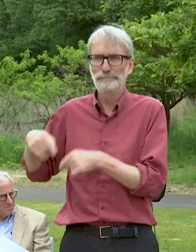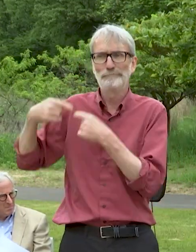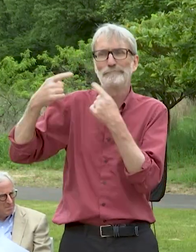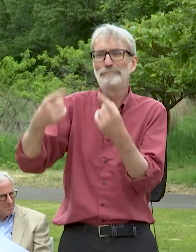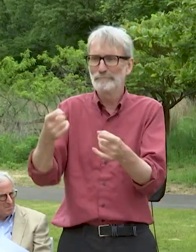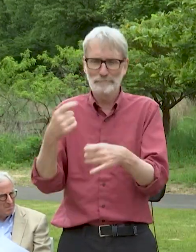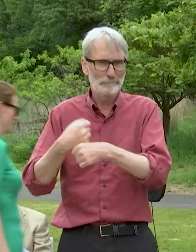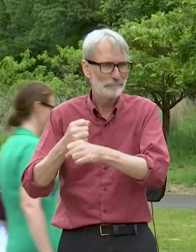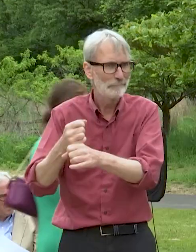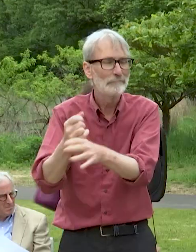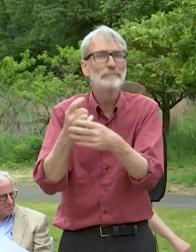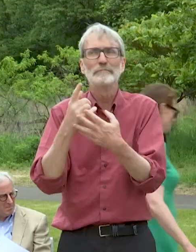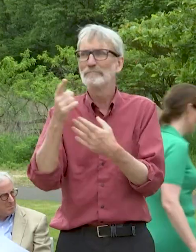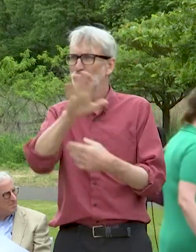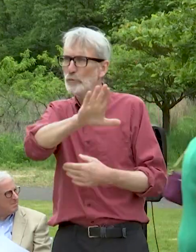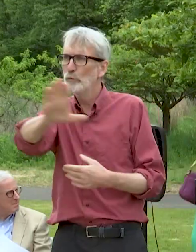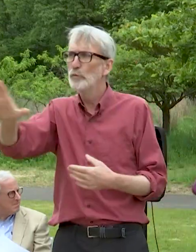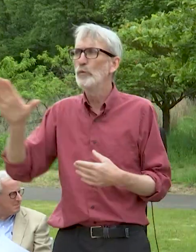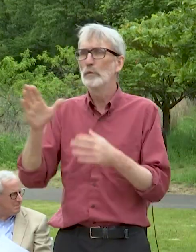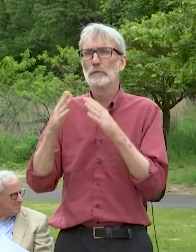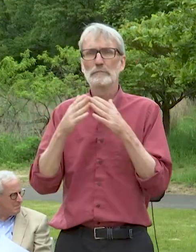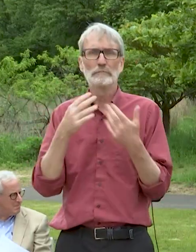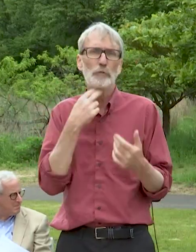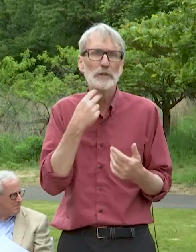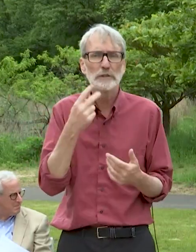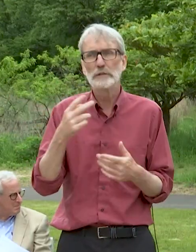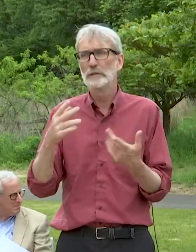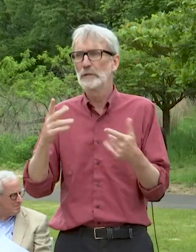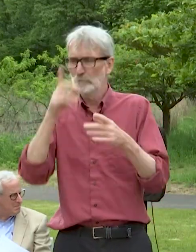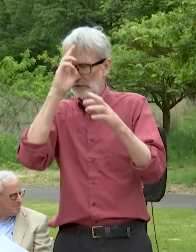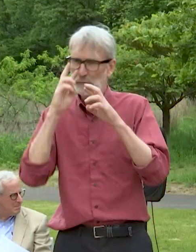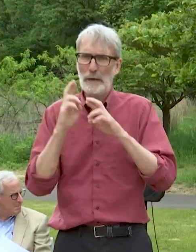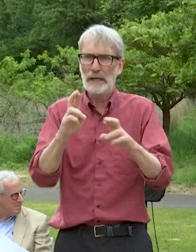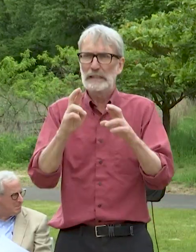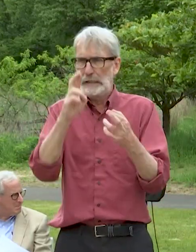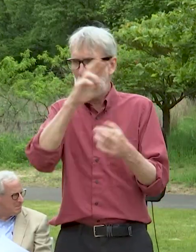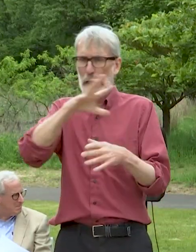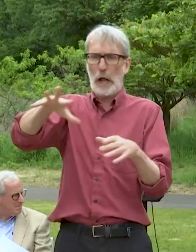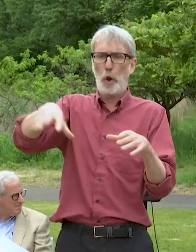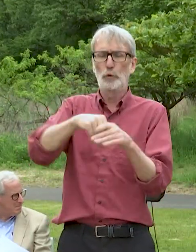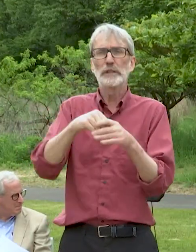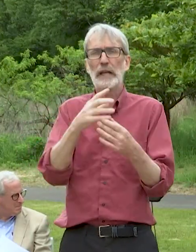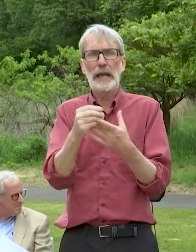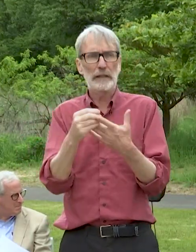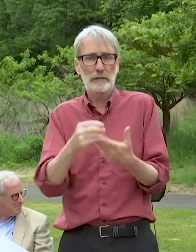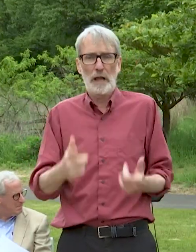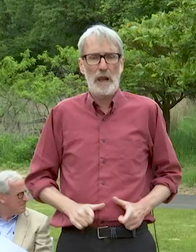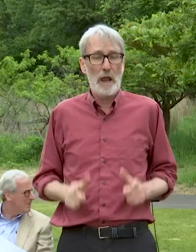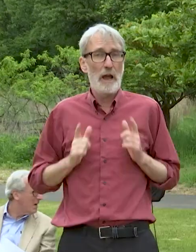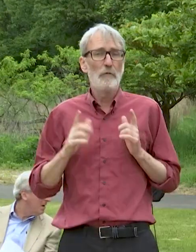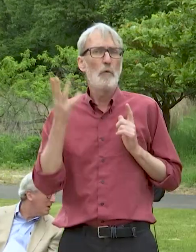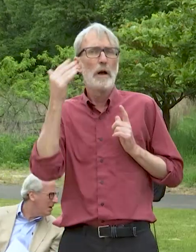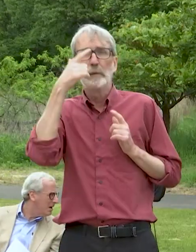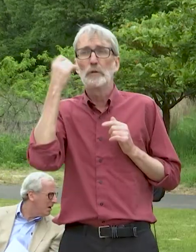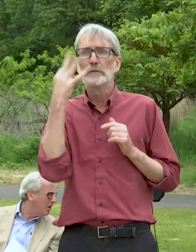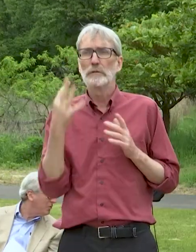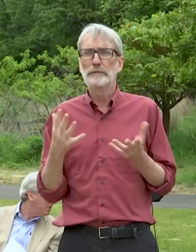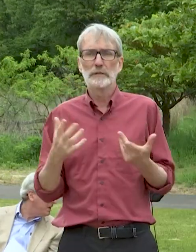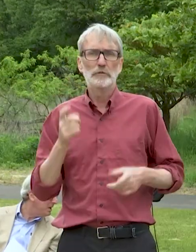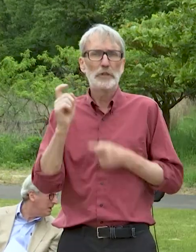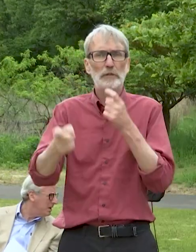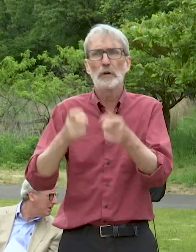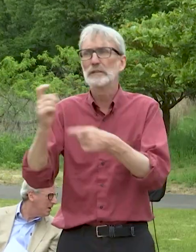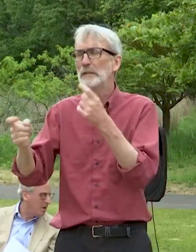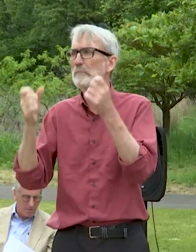by community voices, centered on a deep respect for inclusion, and brought to life through the belief and generosity